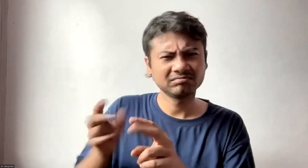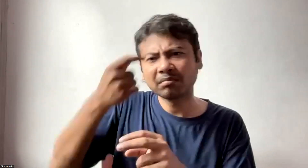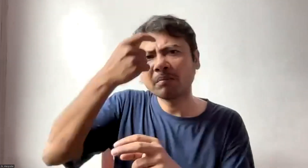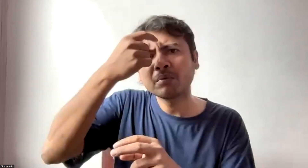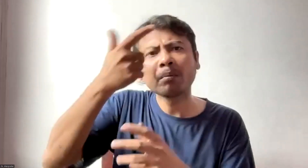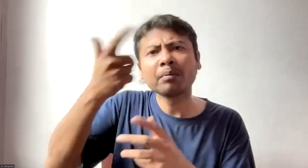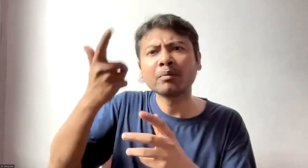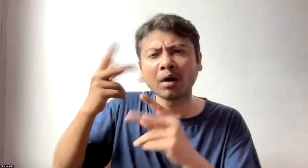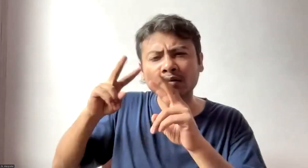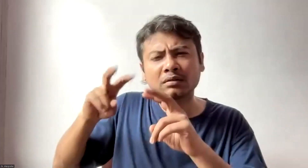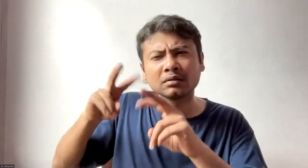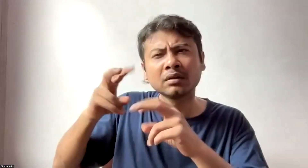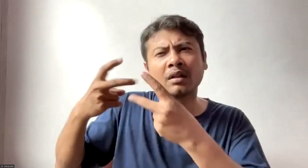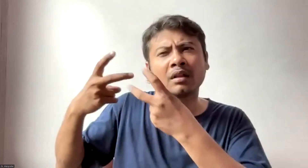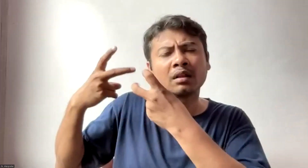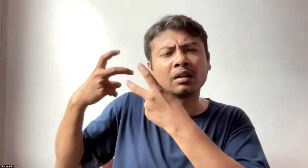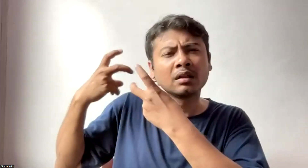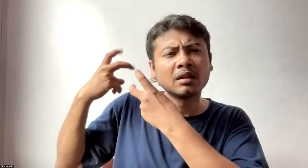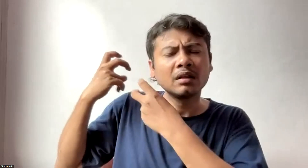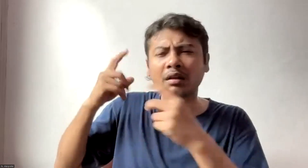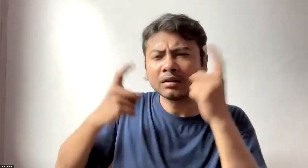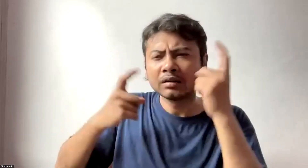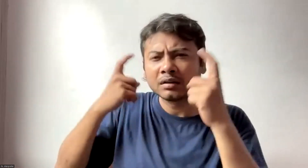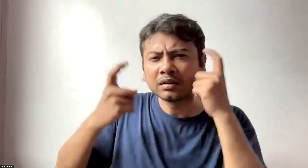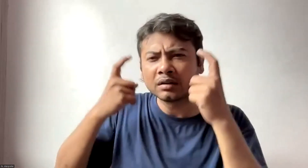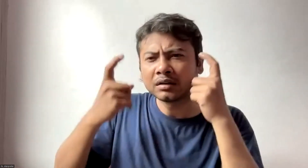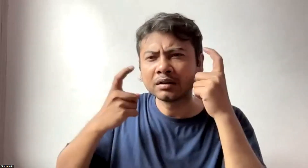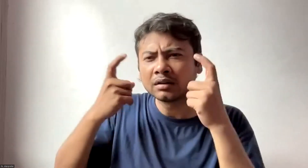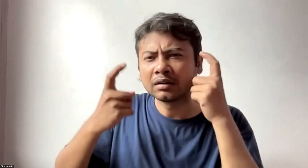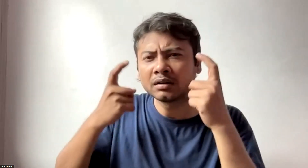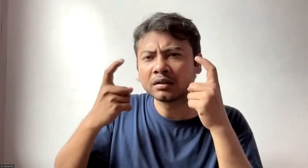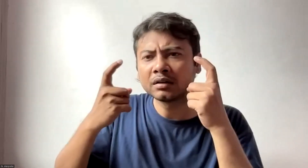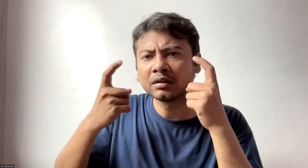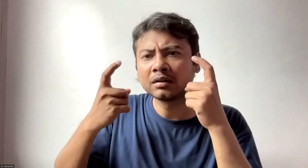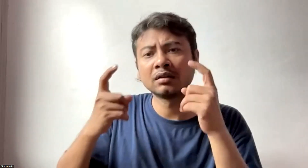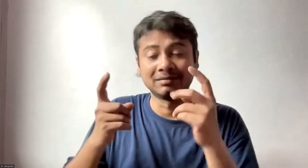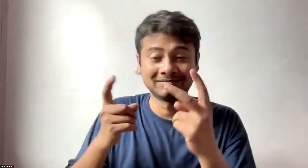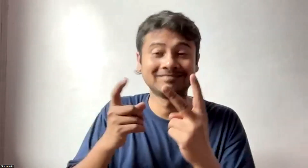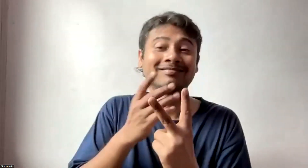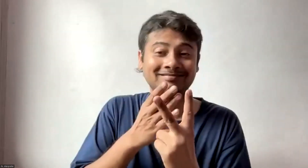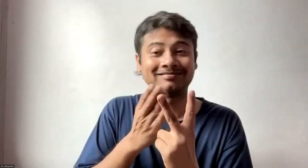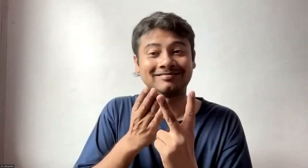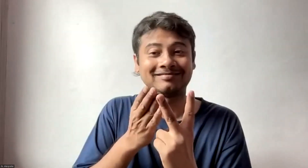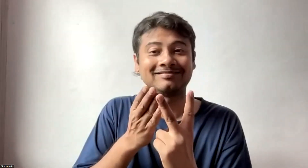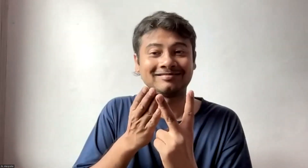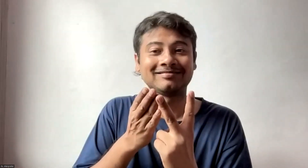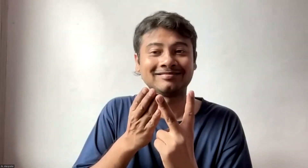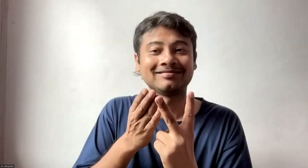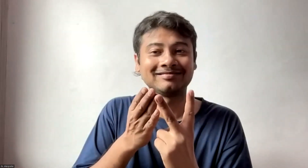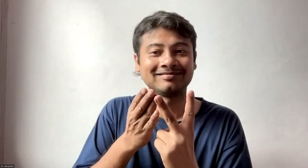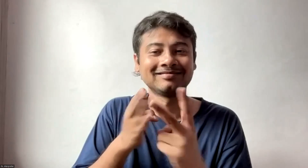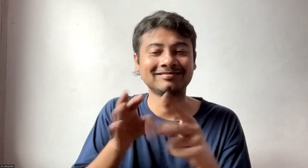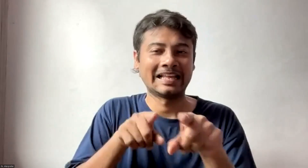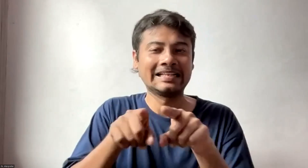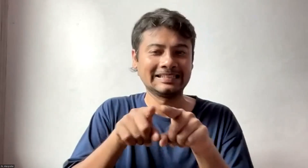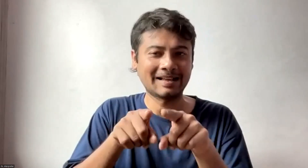And then, when you do such kind of things, so this is like an example I'm giving. So, when you try to contemplate, when you try to